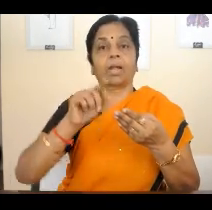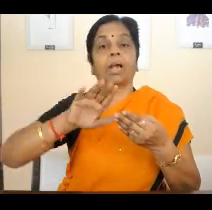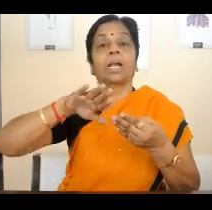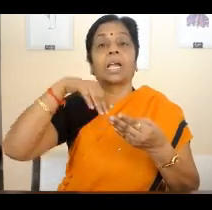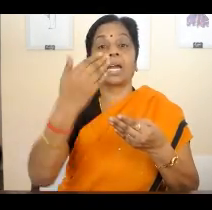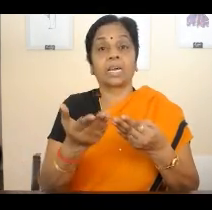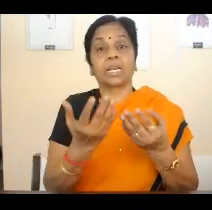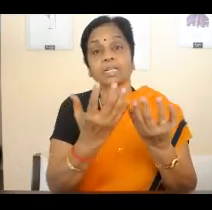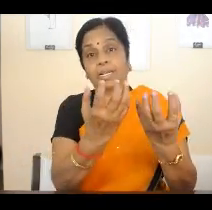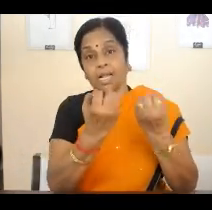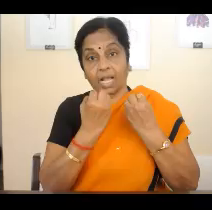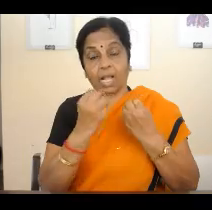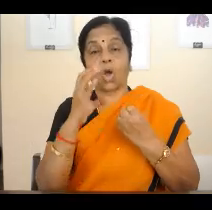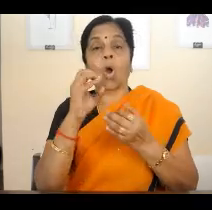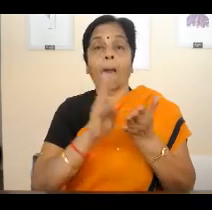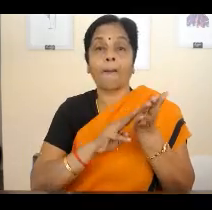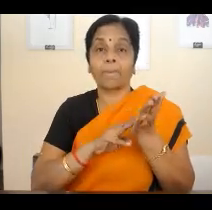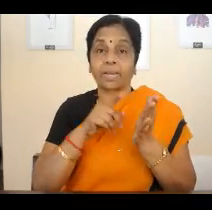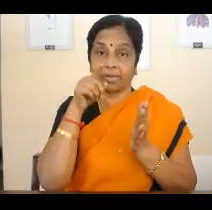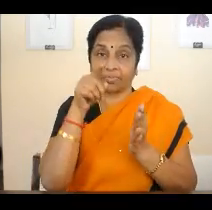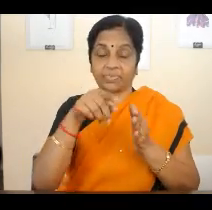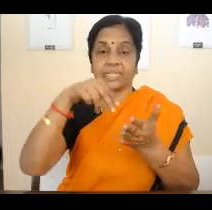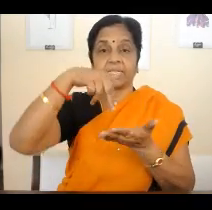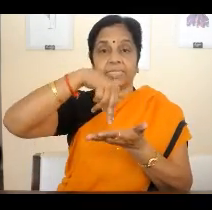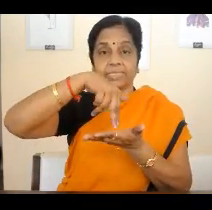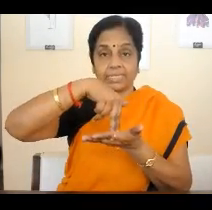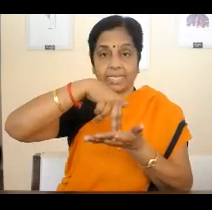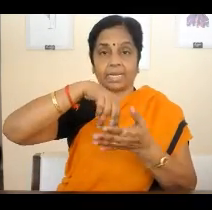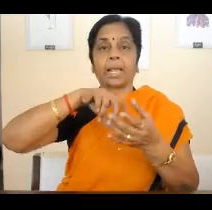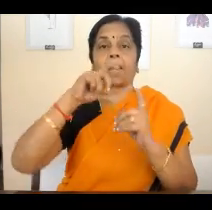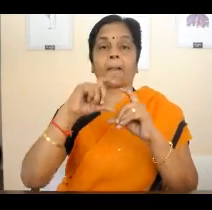receiving comments, the Standing Committee can also